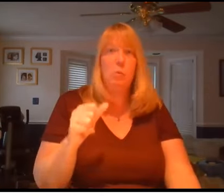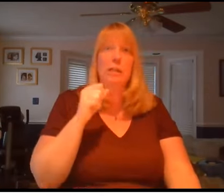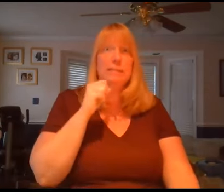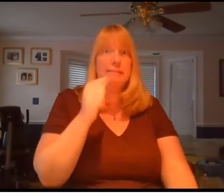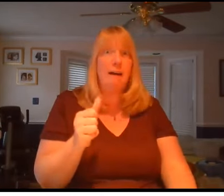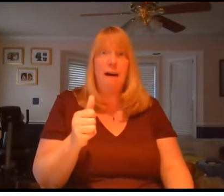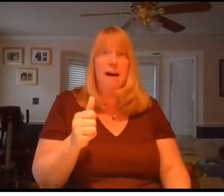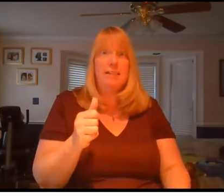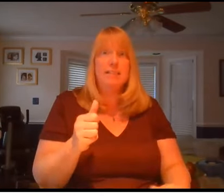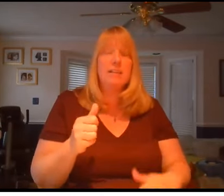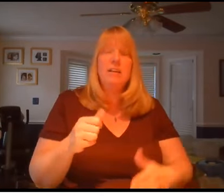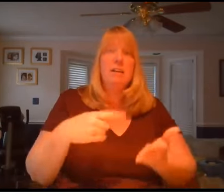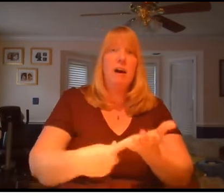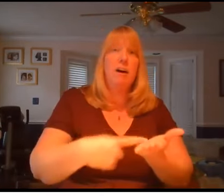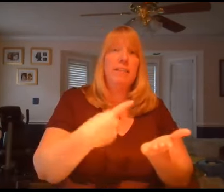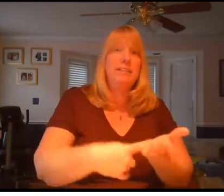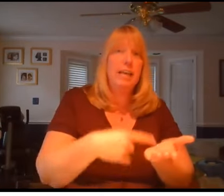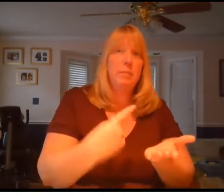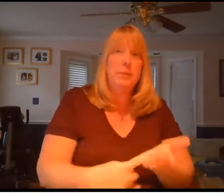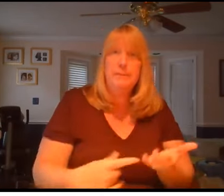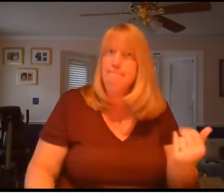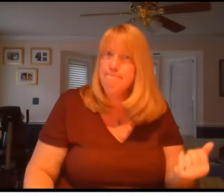Now it seems like going back to using ASL